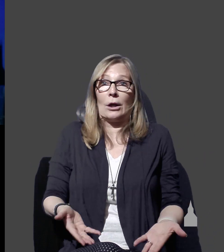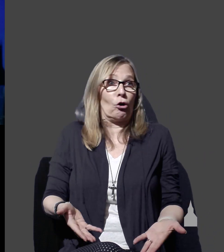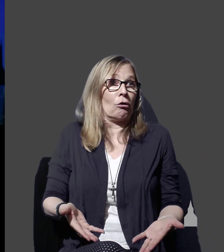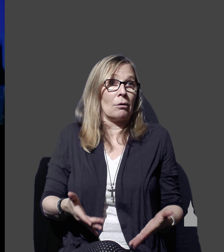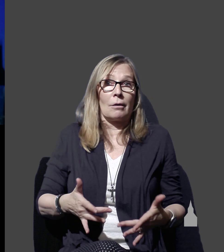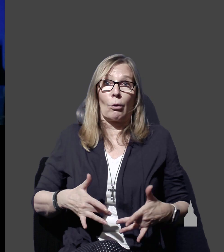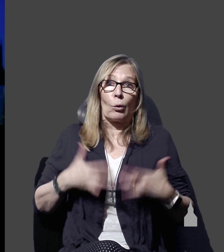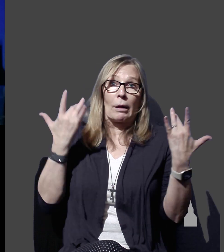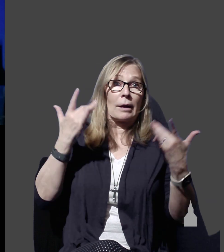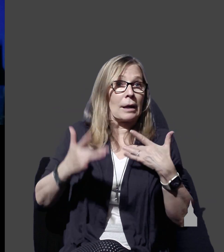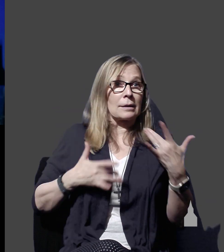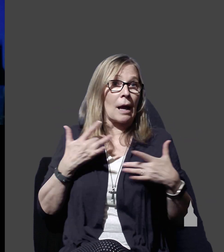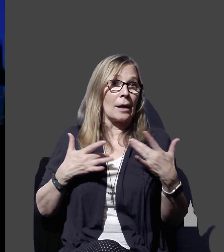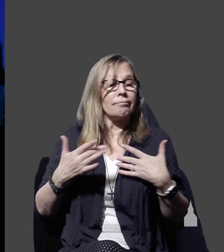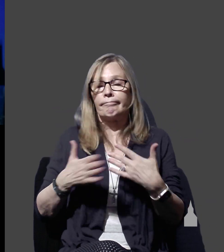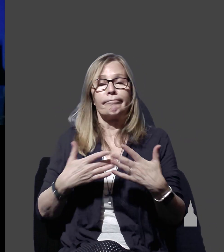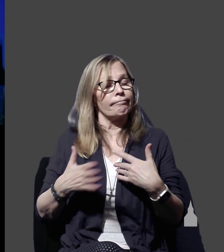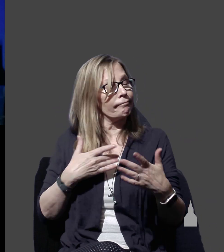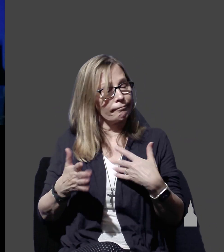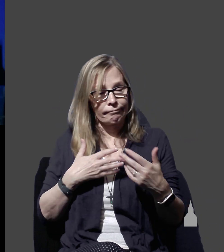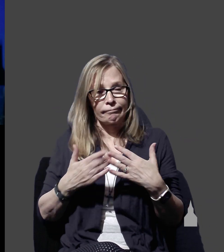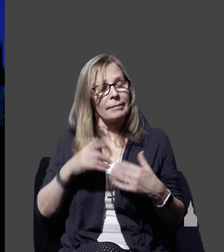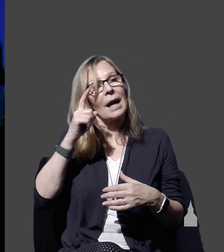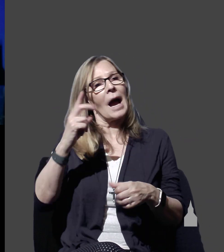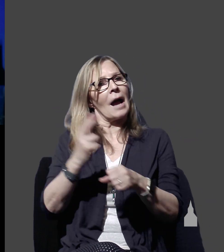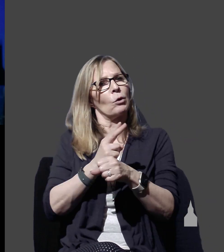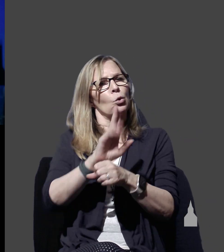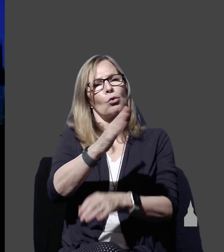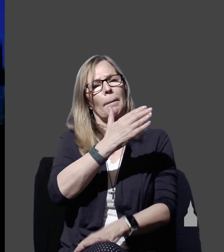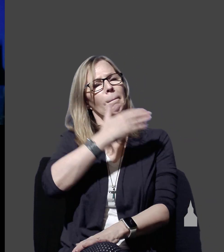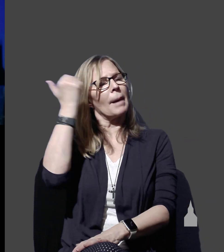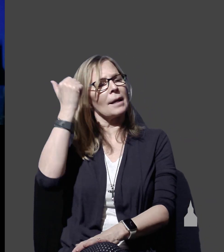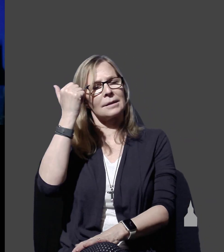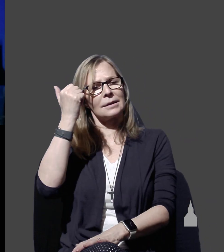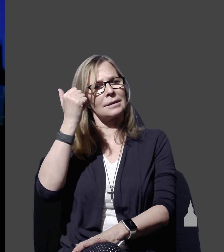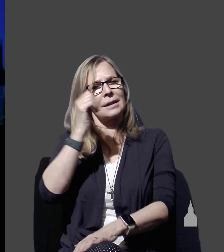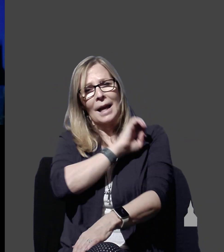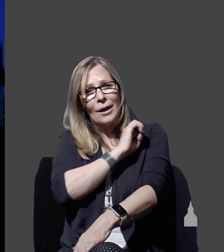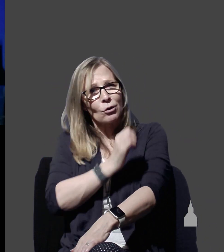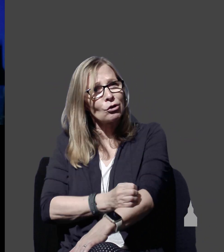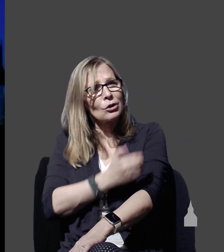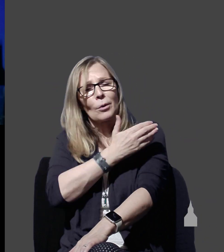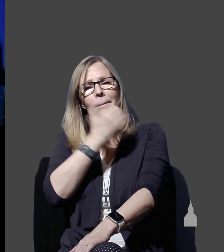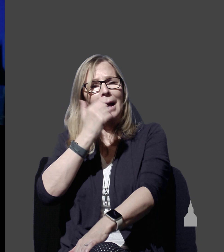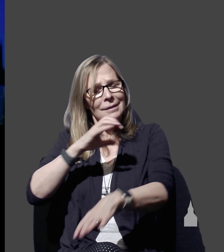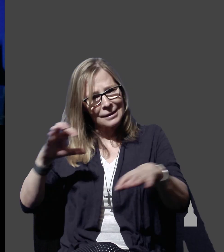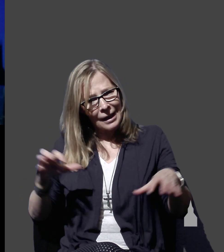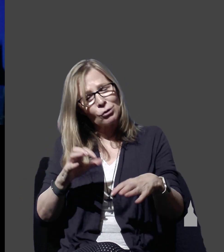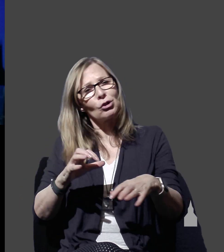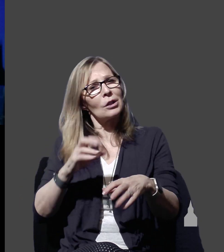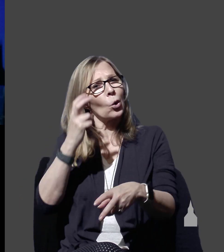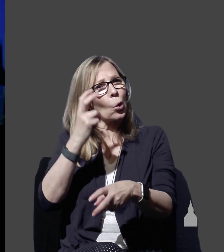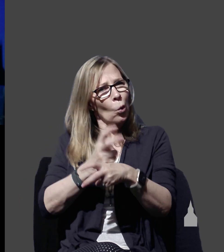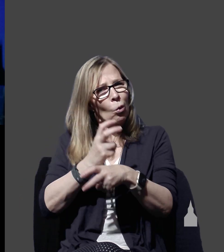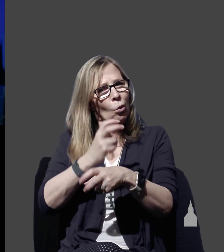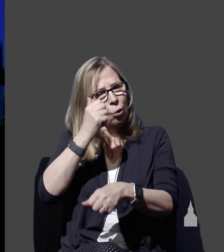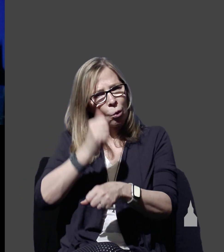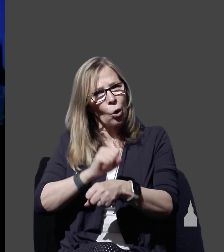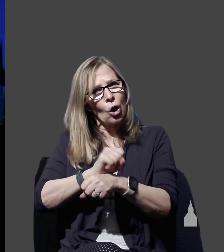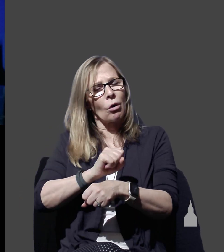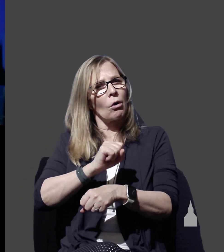and exciting. It doesn't matter. You've got to use your best effort and energy. You've got to work your hardest all the